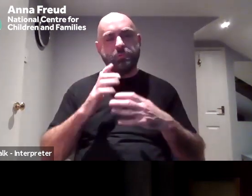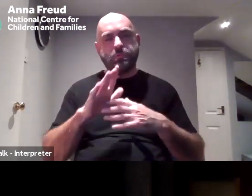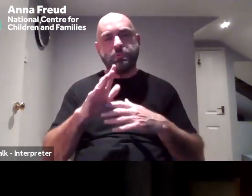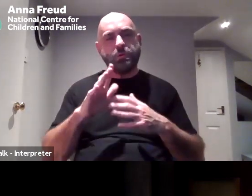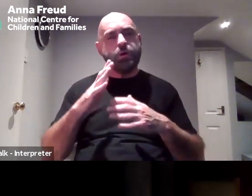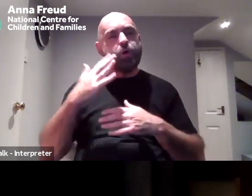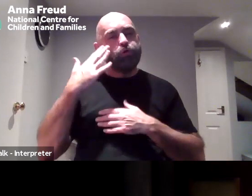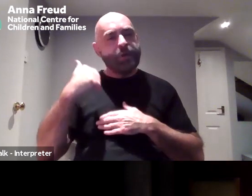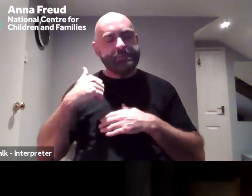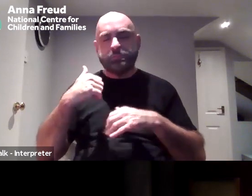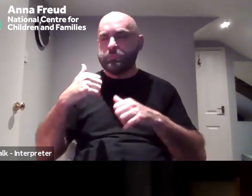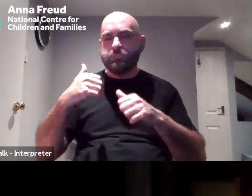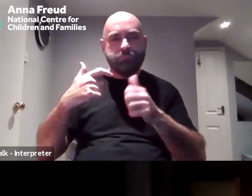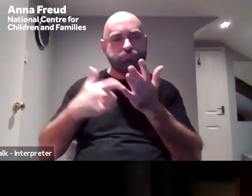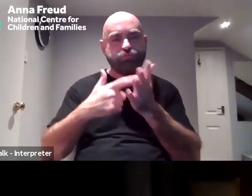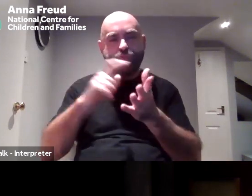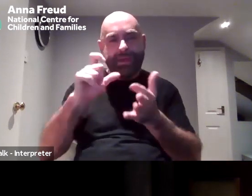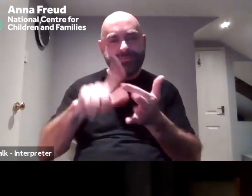race.